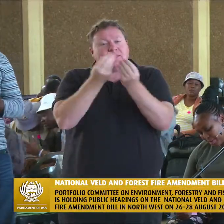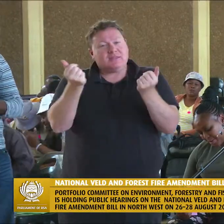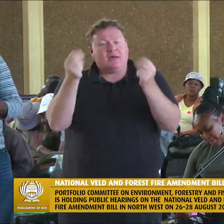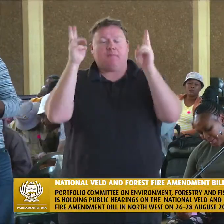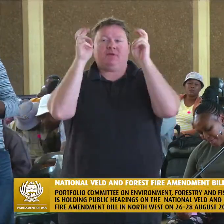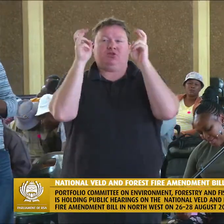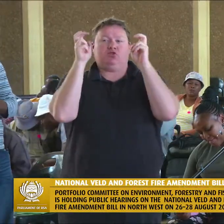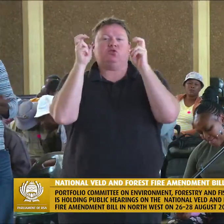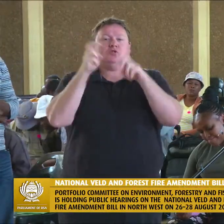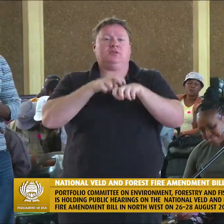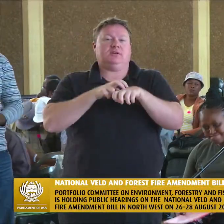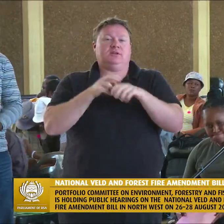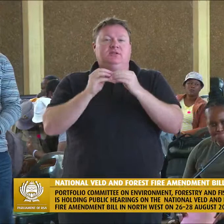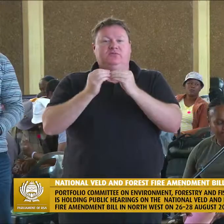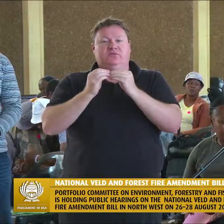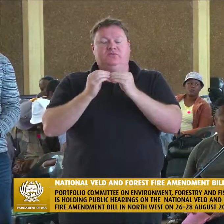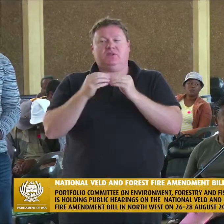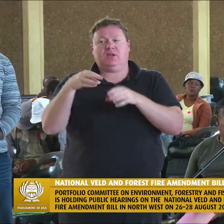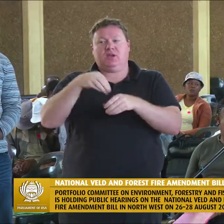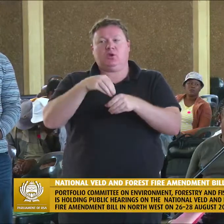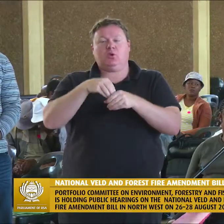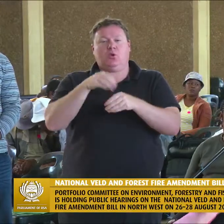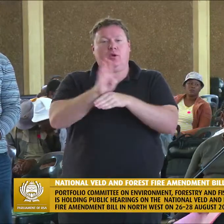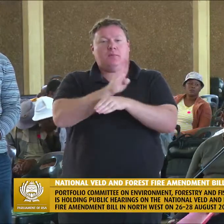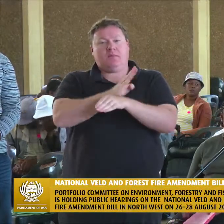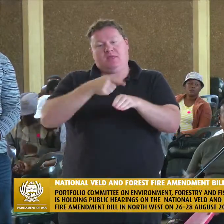behind which were not included in the bill yes